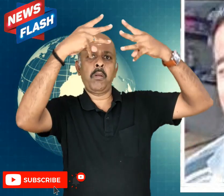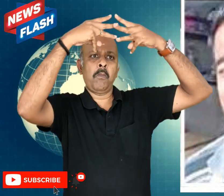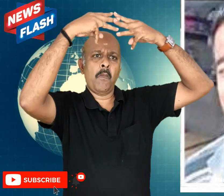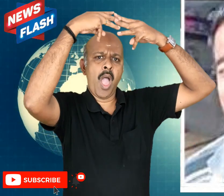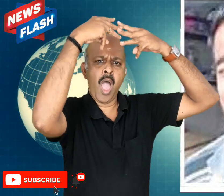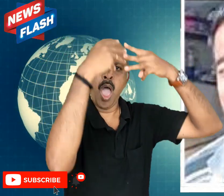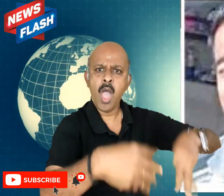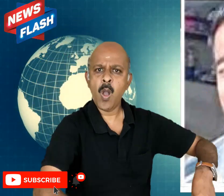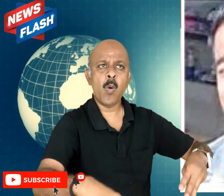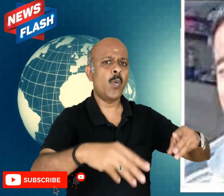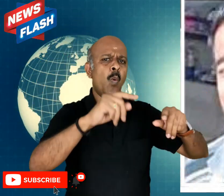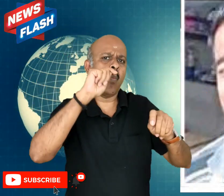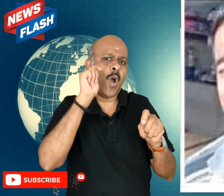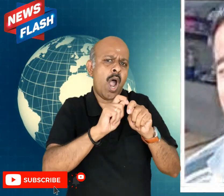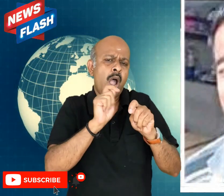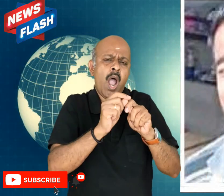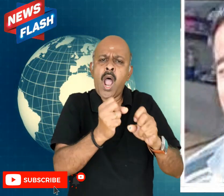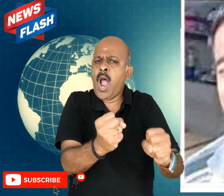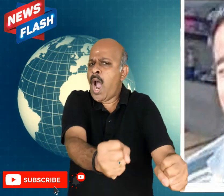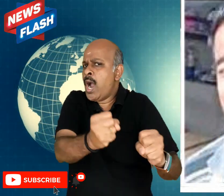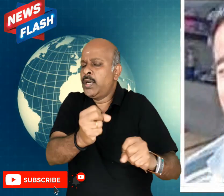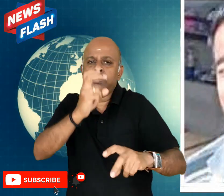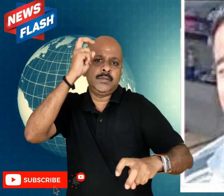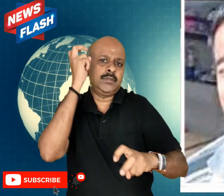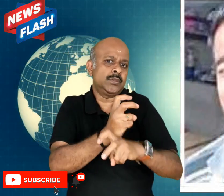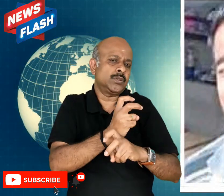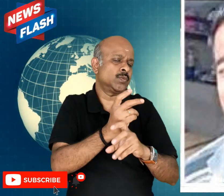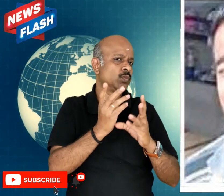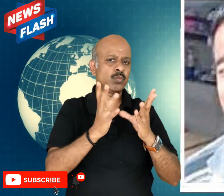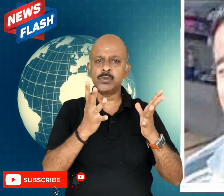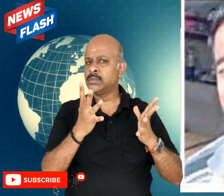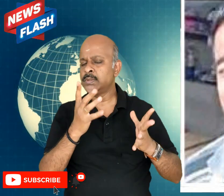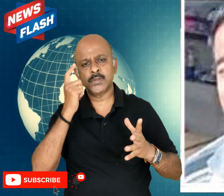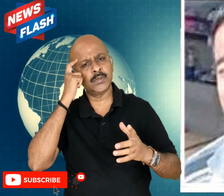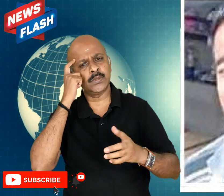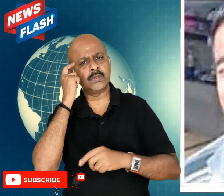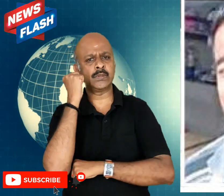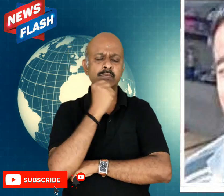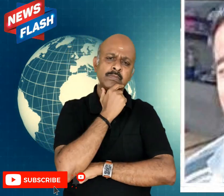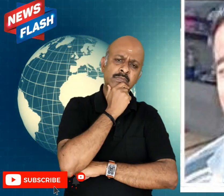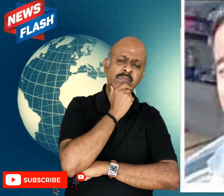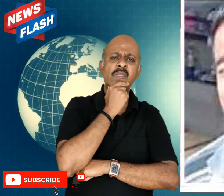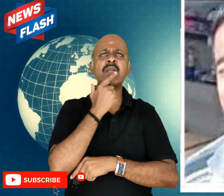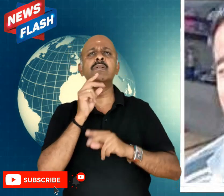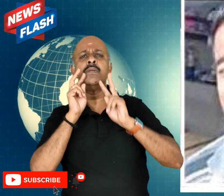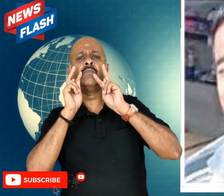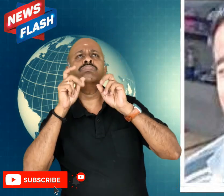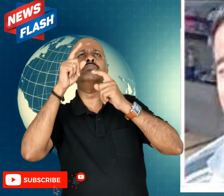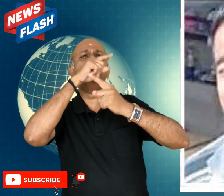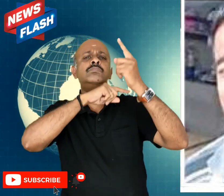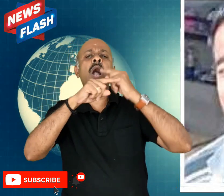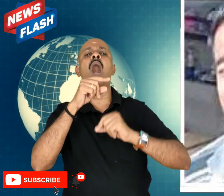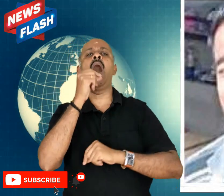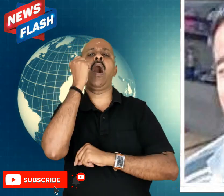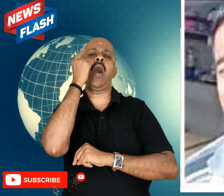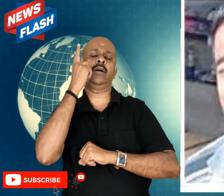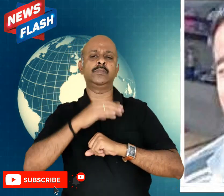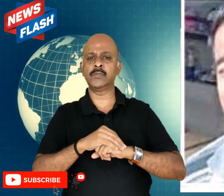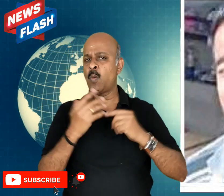the trunk of the tree, then the electric pole will fall wholly. He had